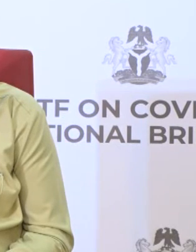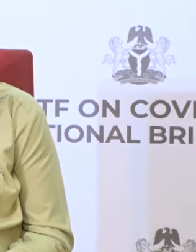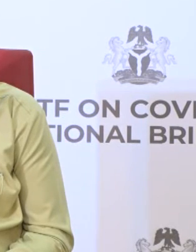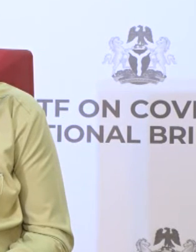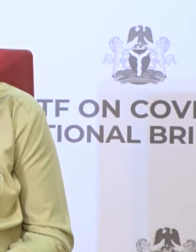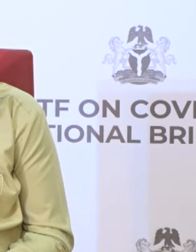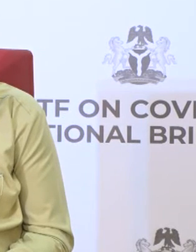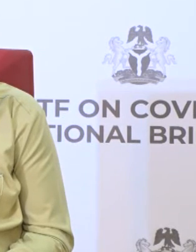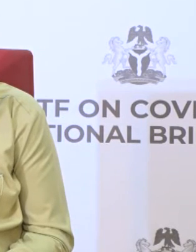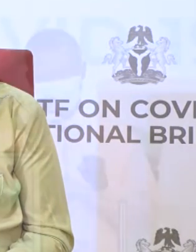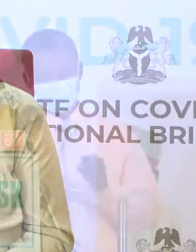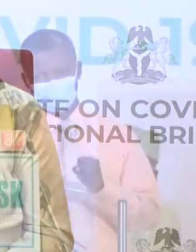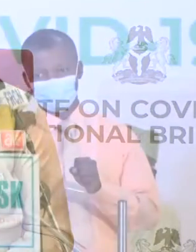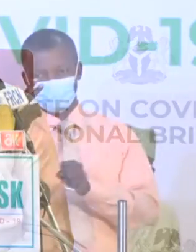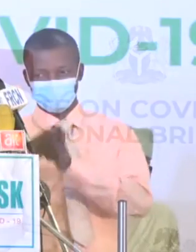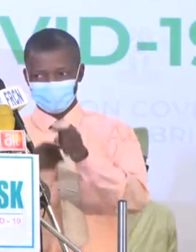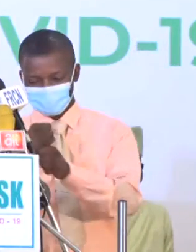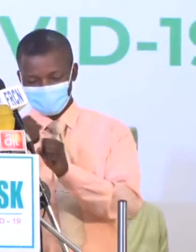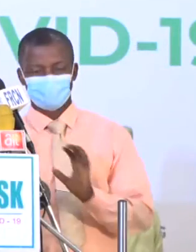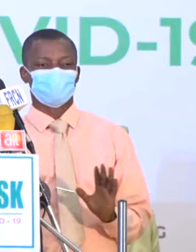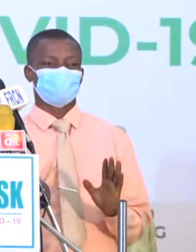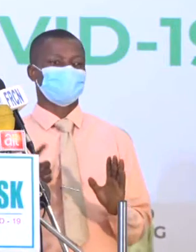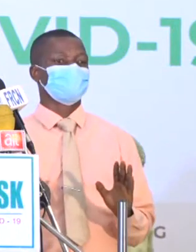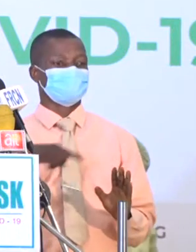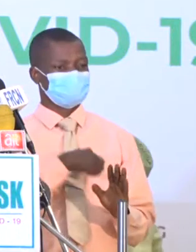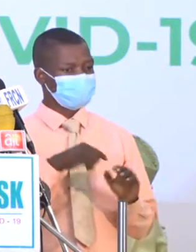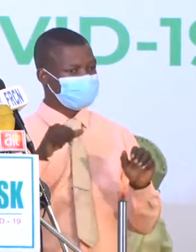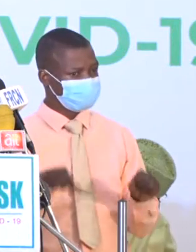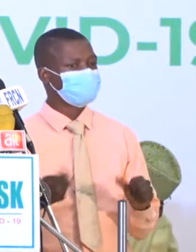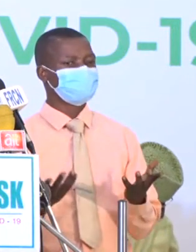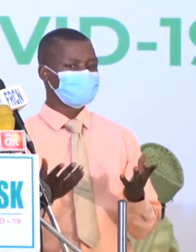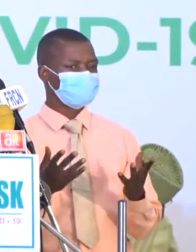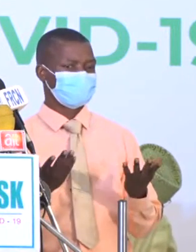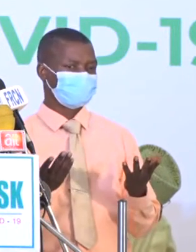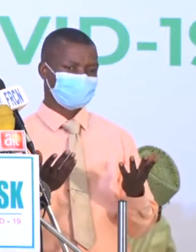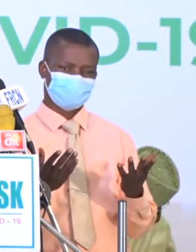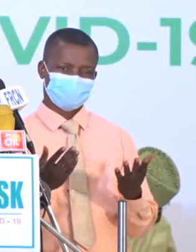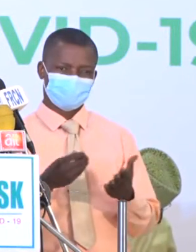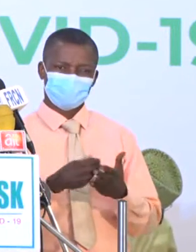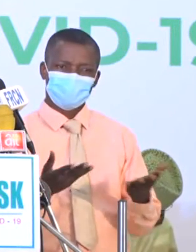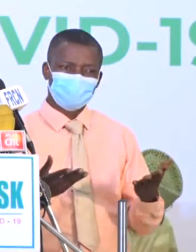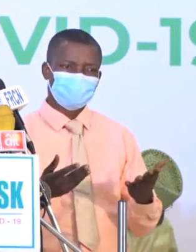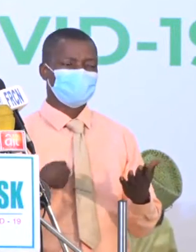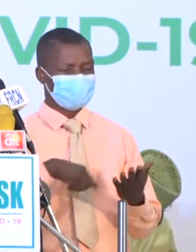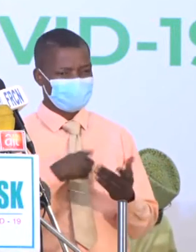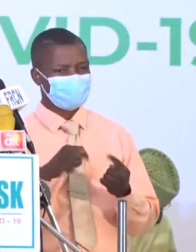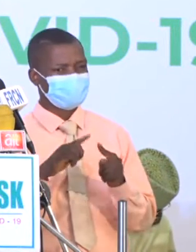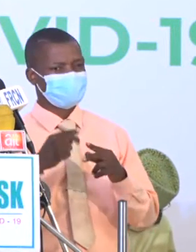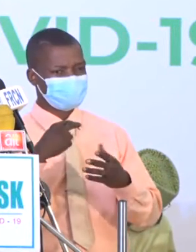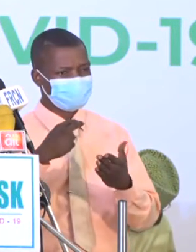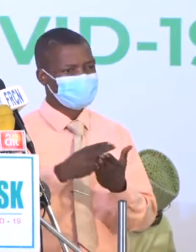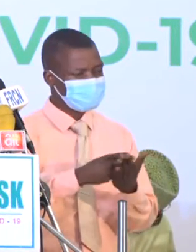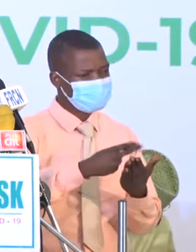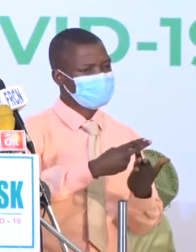care and its importance. With an eye on value for money, we are negotiating with